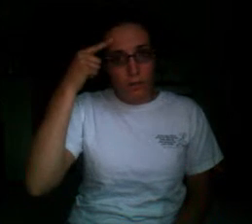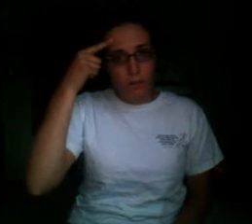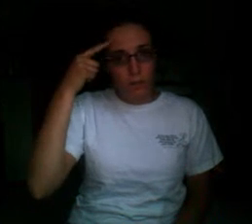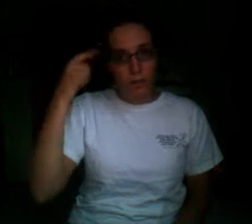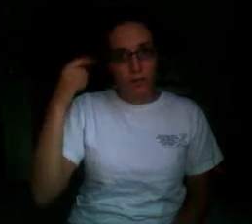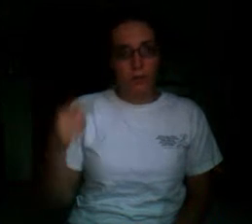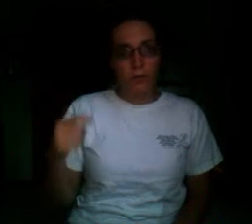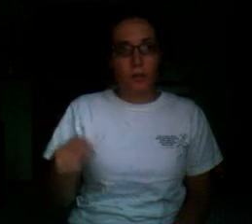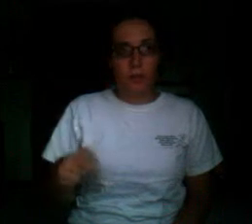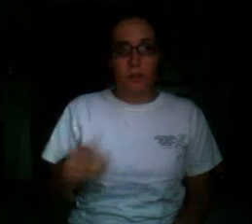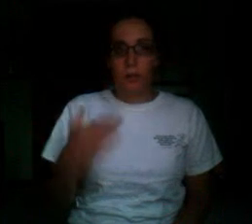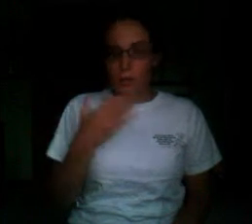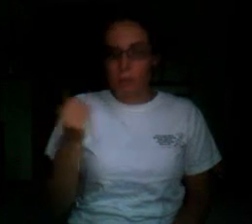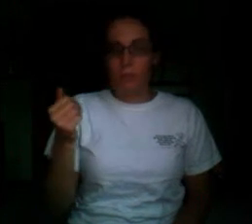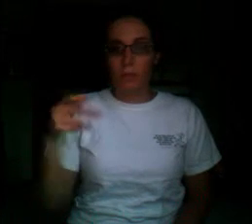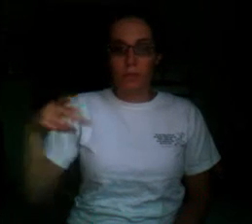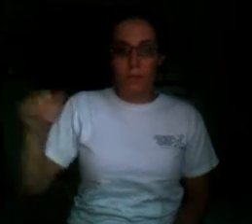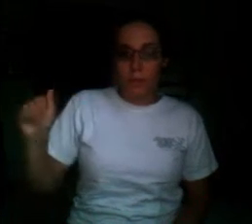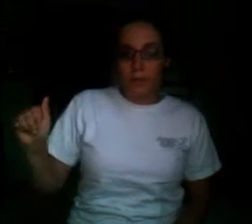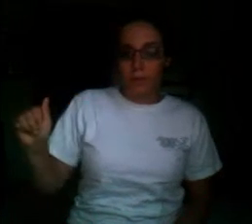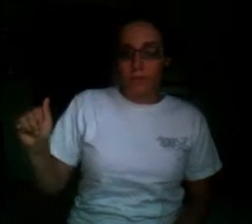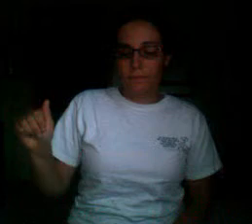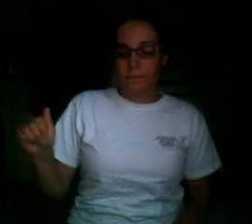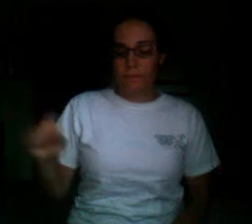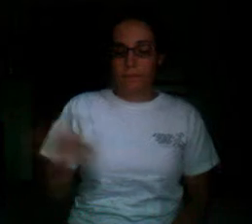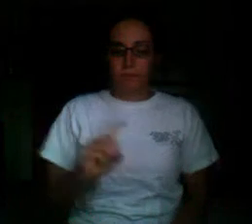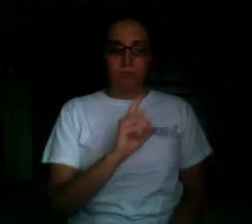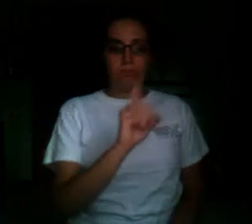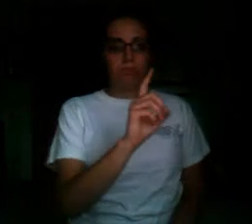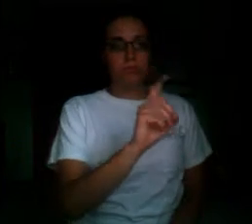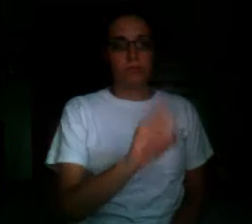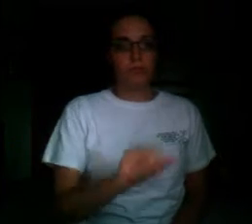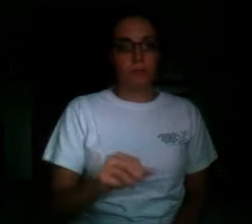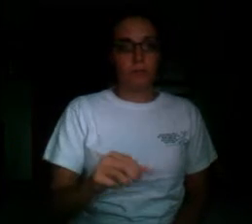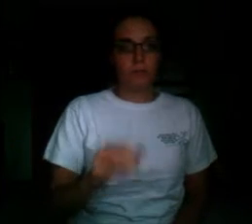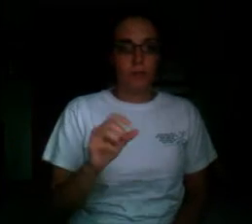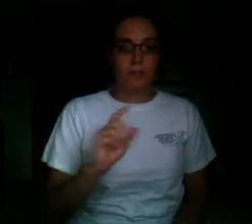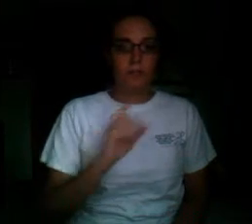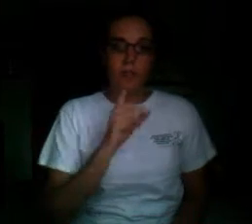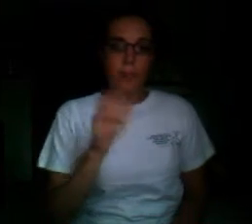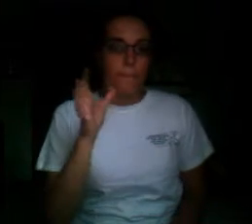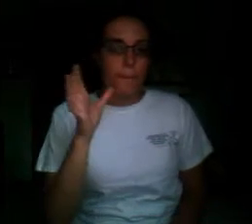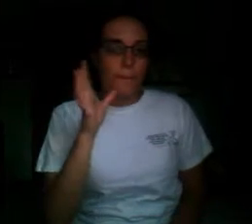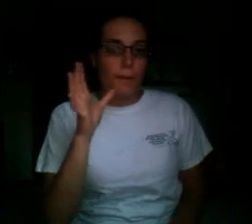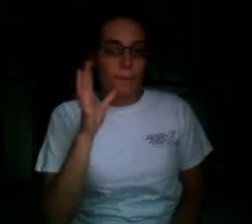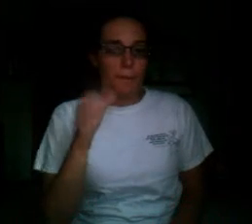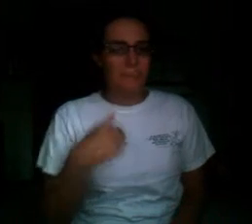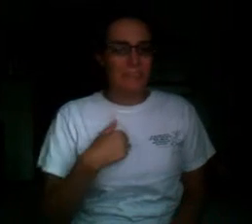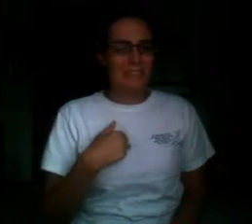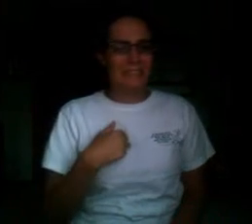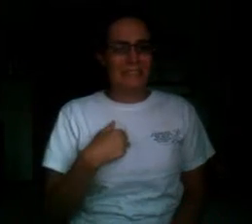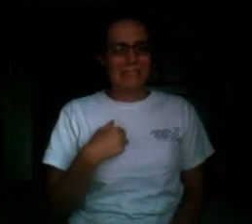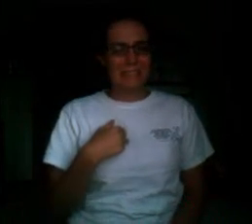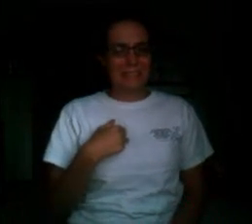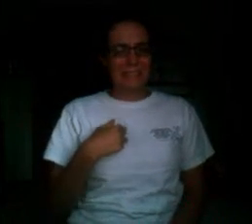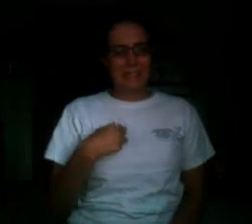and she hurried to the shanty to tell Ma. "Why, I guess you can. Ma said doubtfully. She did not like to see